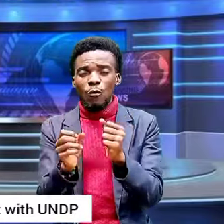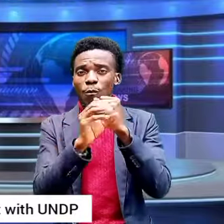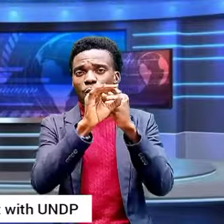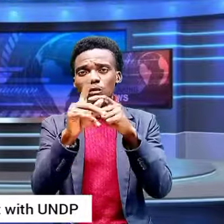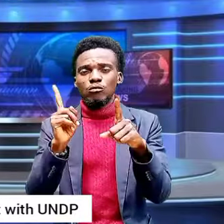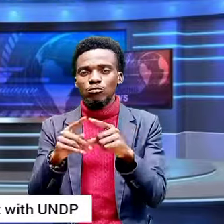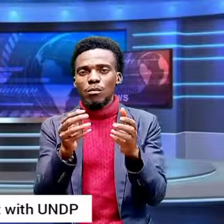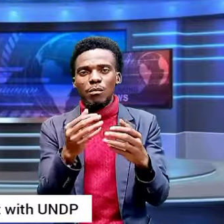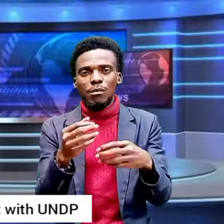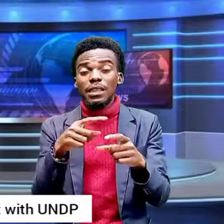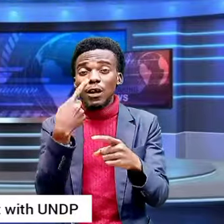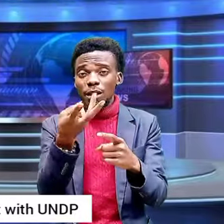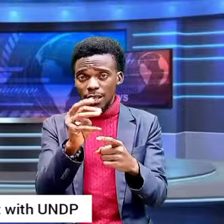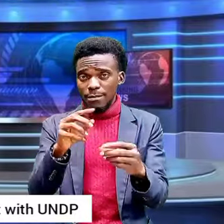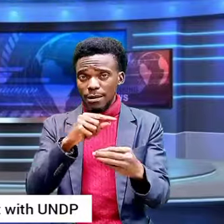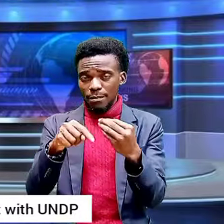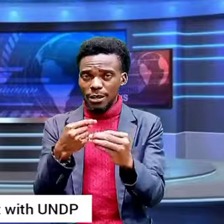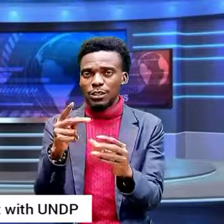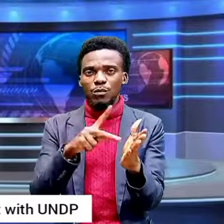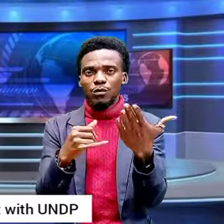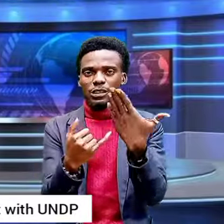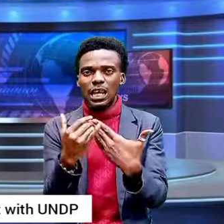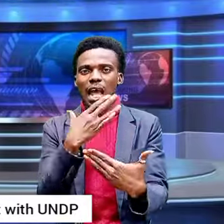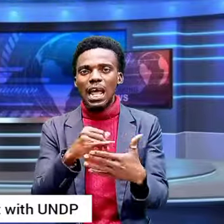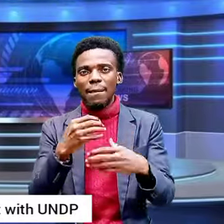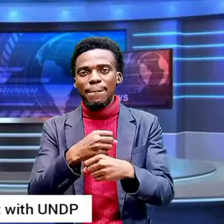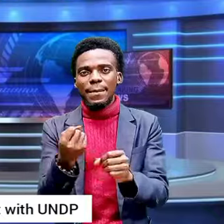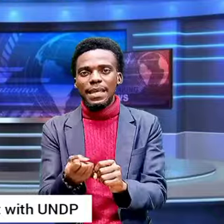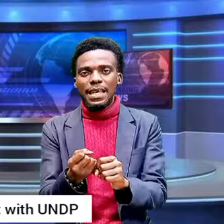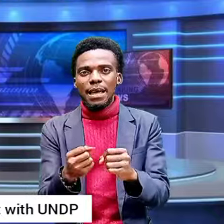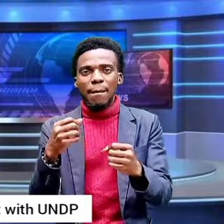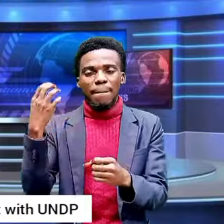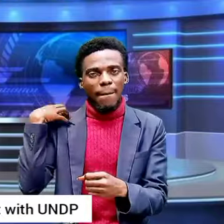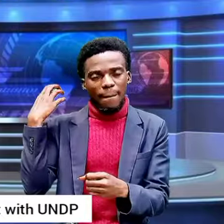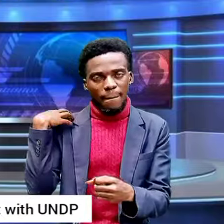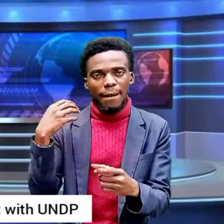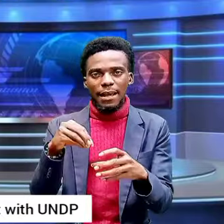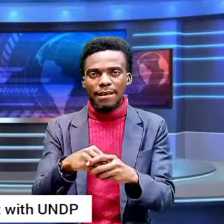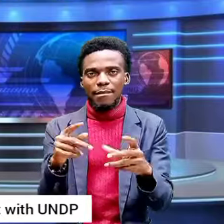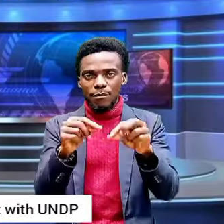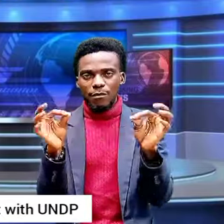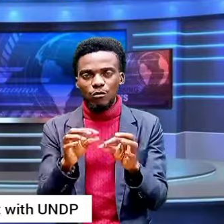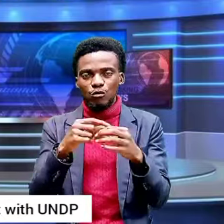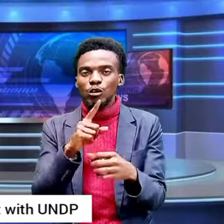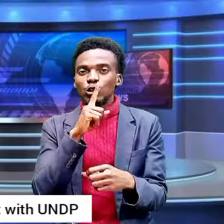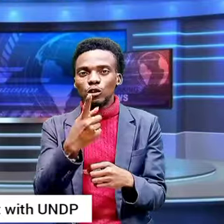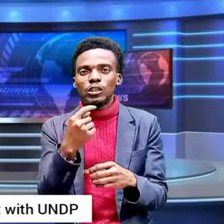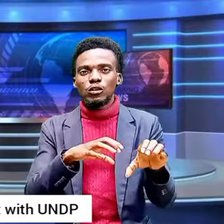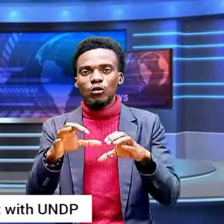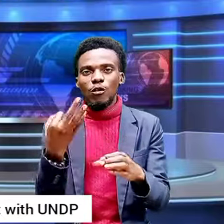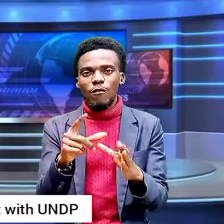intimate them about the project and engage stakeholders in a forum to ensure the implementation of